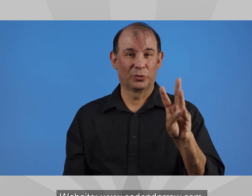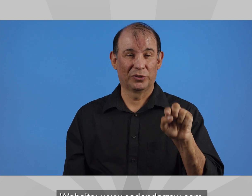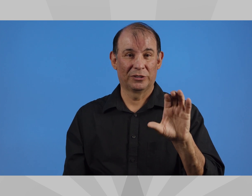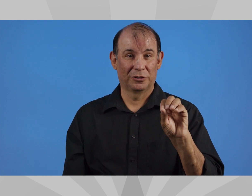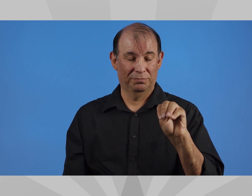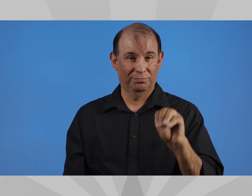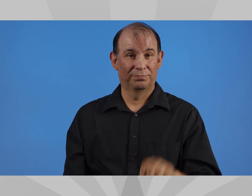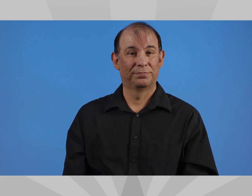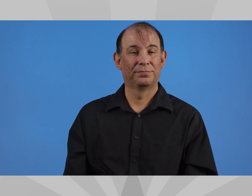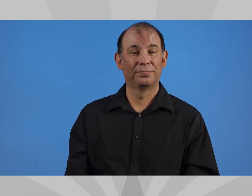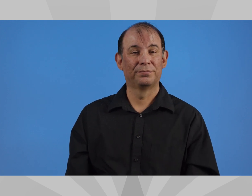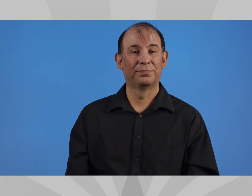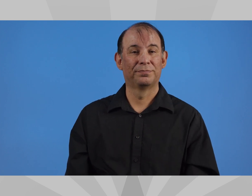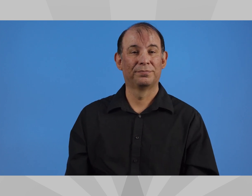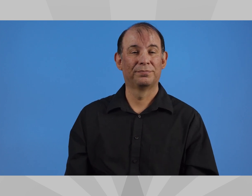www.cadendarrow.com.